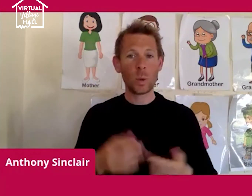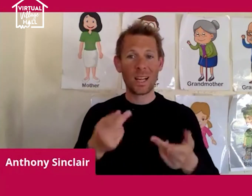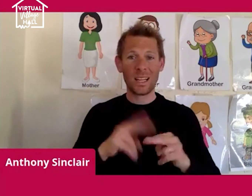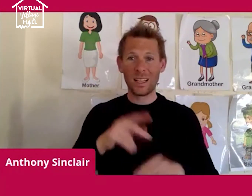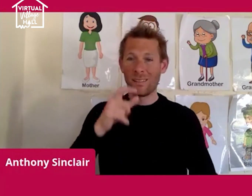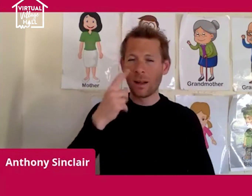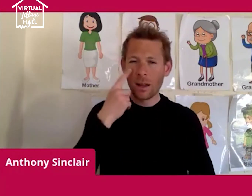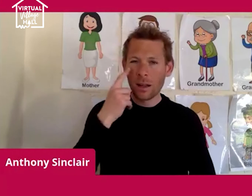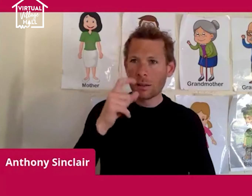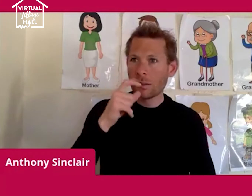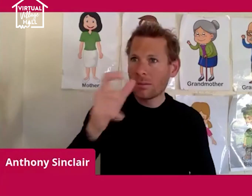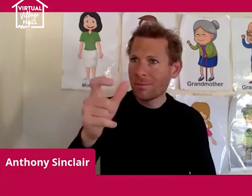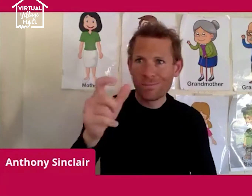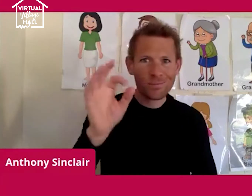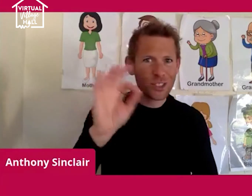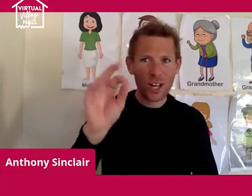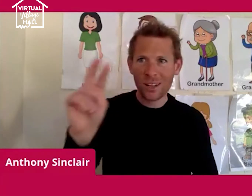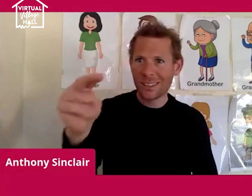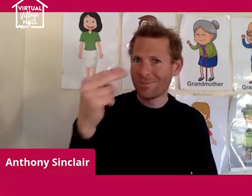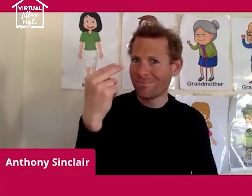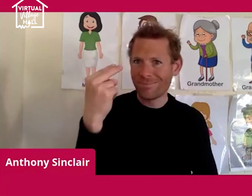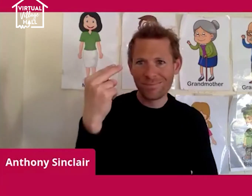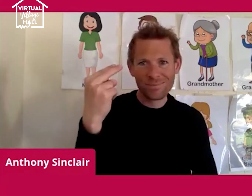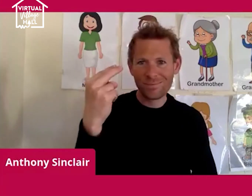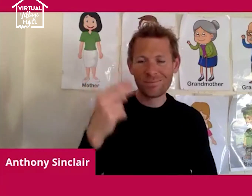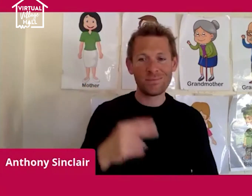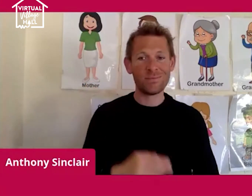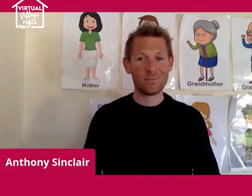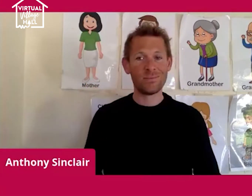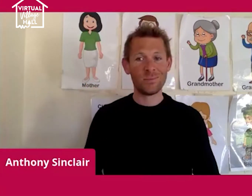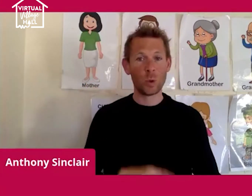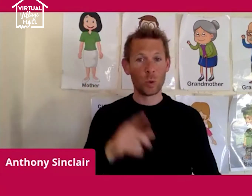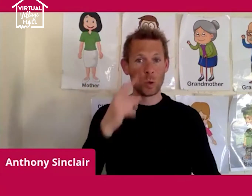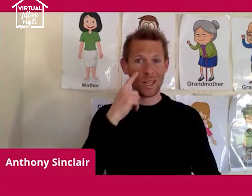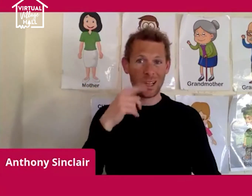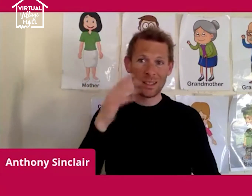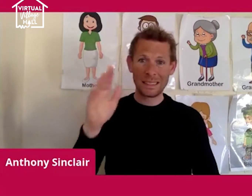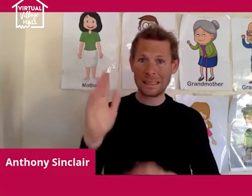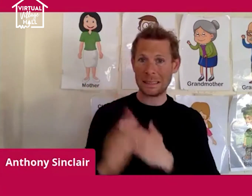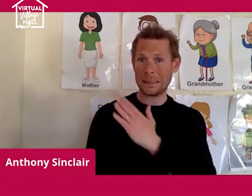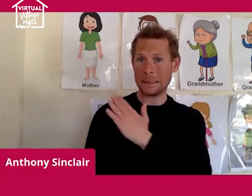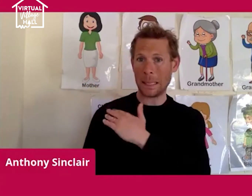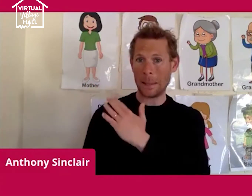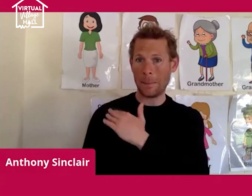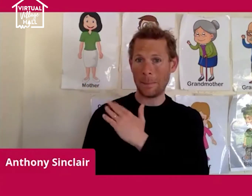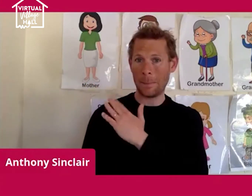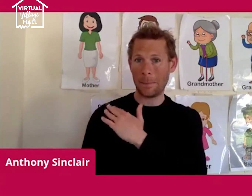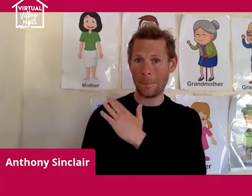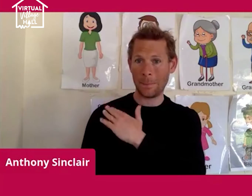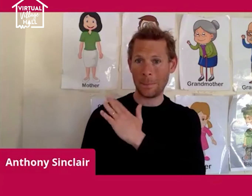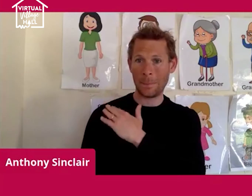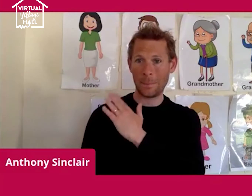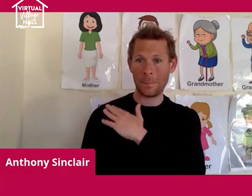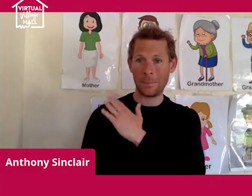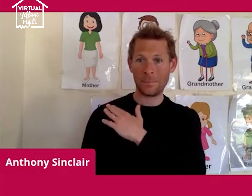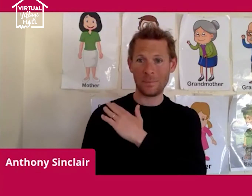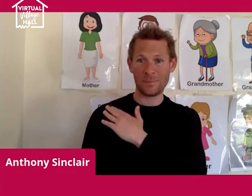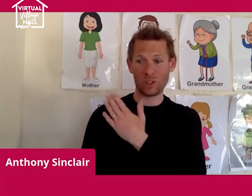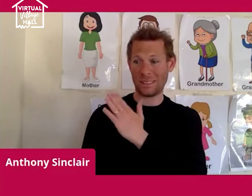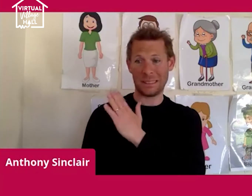of blindness, visual impairment. So in the same way that you can have lots of different types of visual impairment, you can have lots of levels of deafness. So if you can't